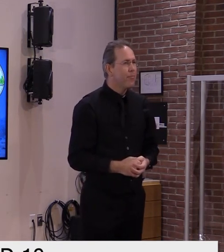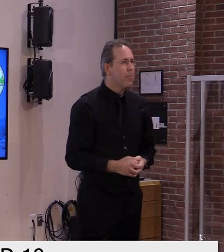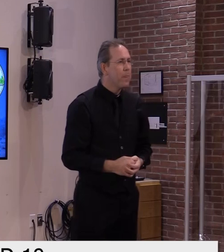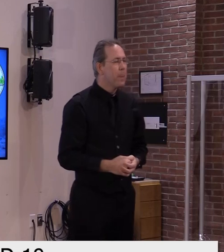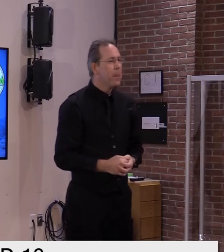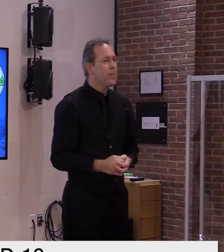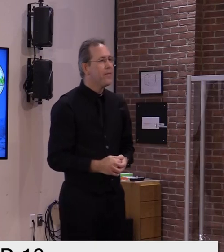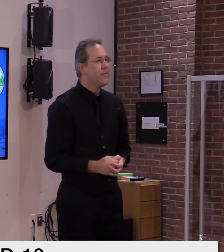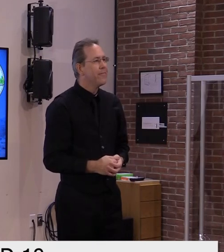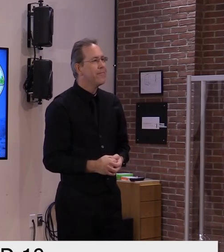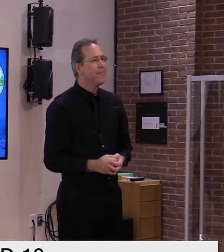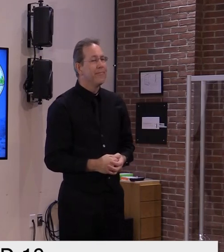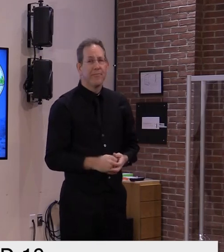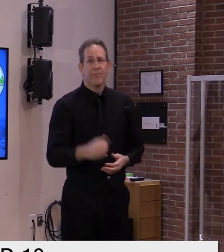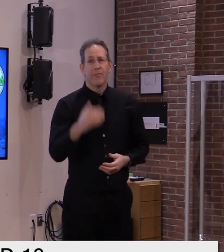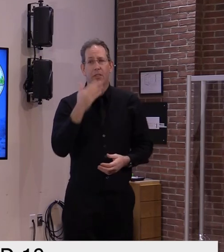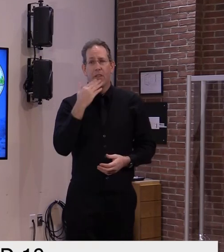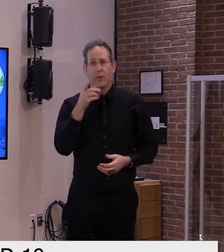Thank you.